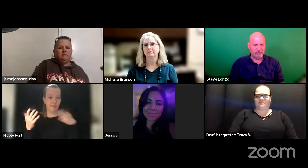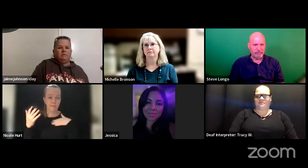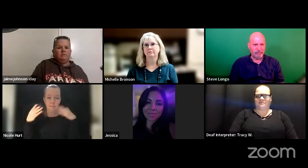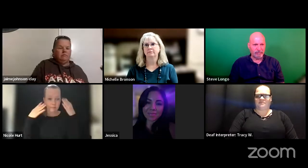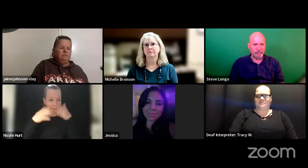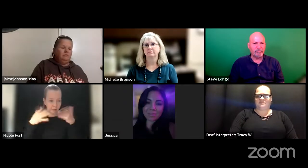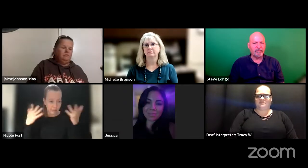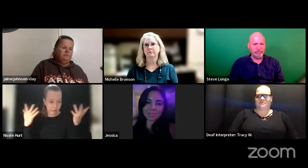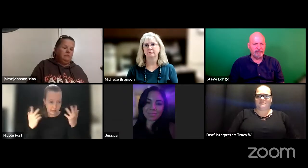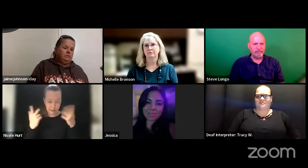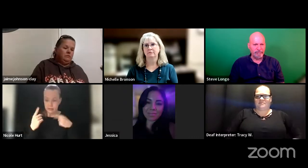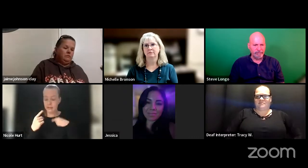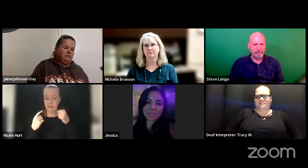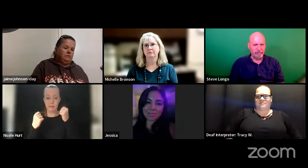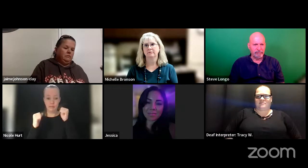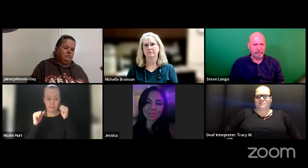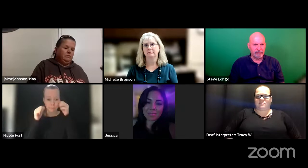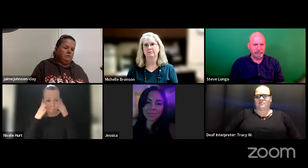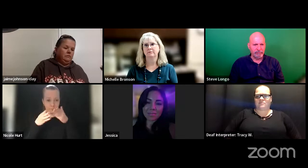briefer.